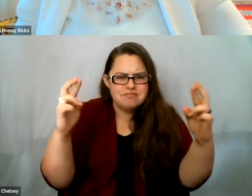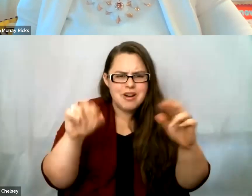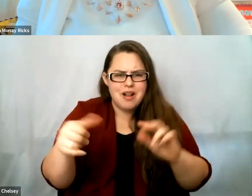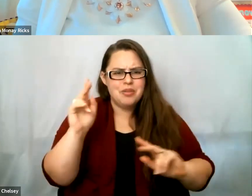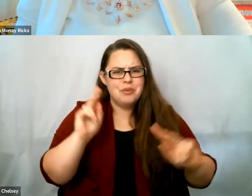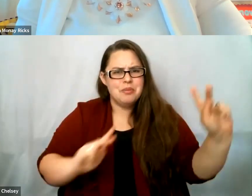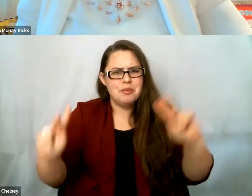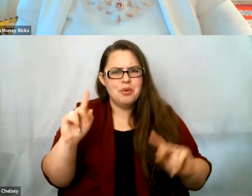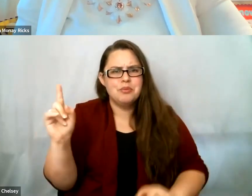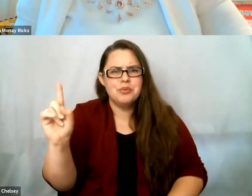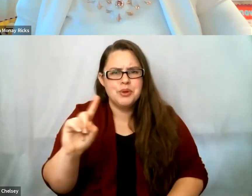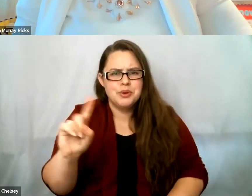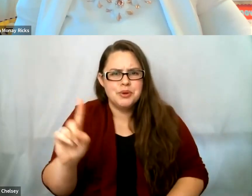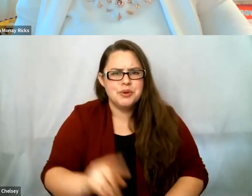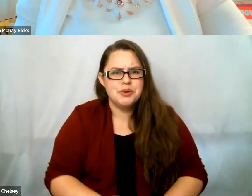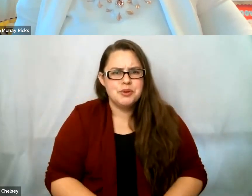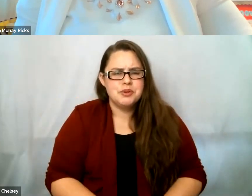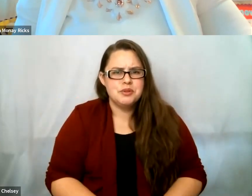And you know, and so